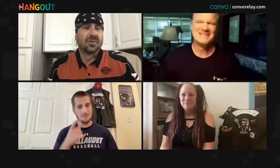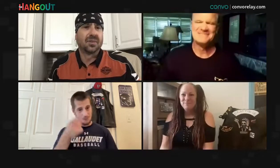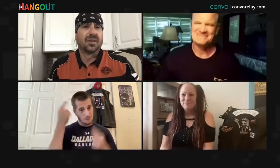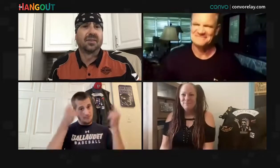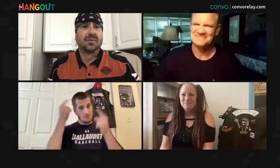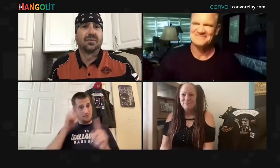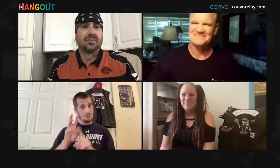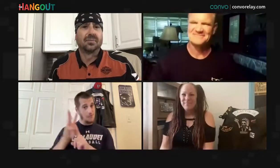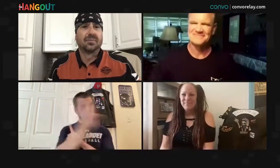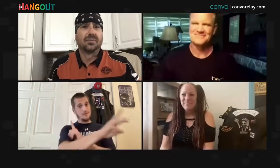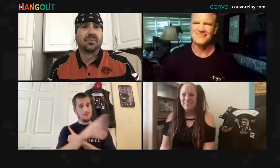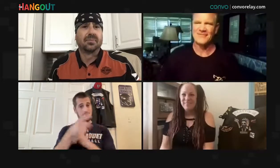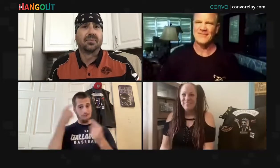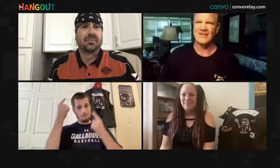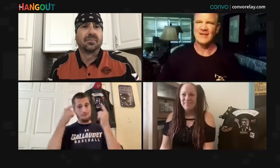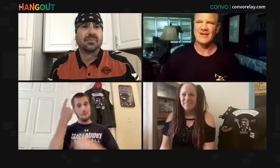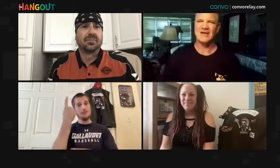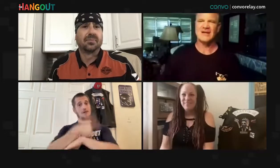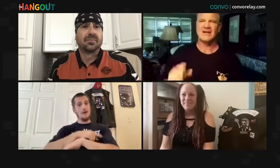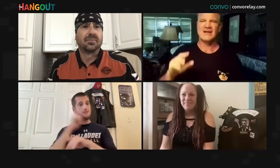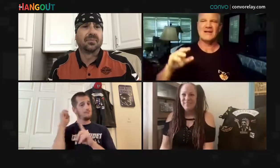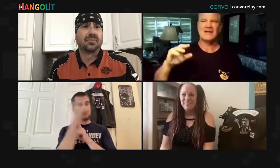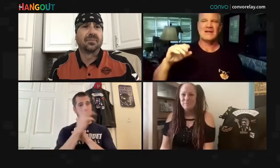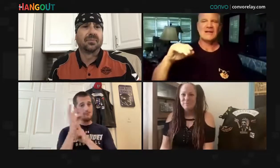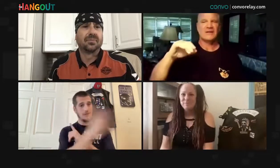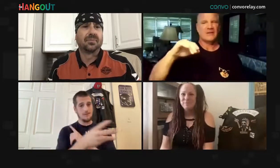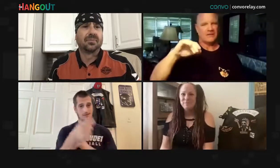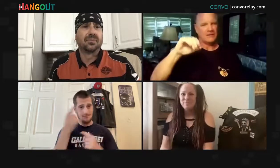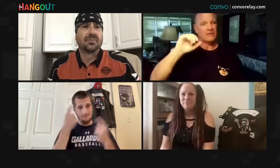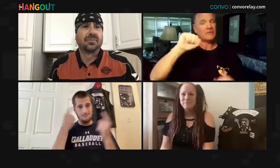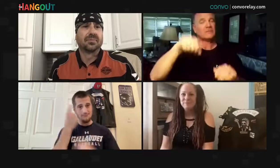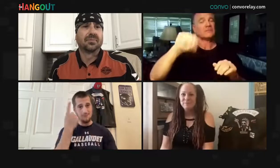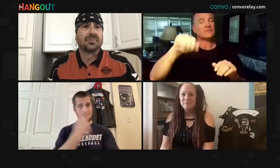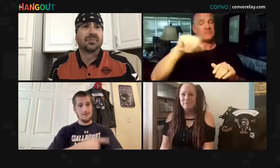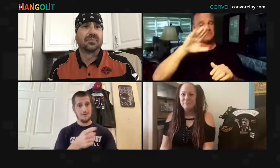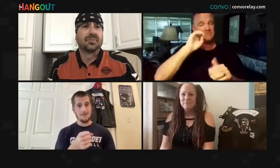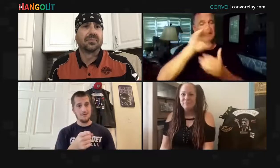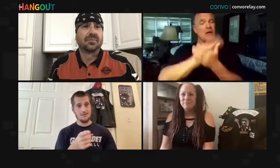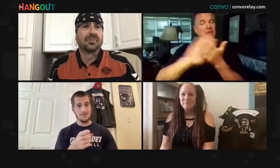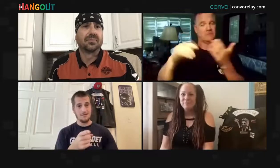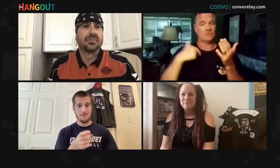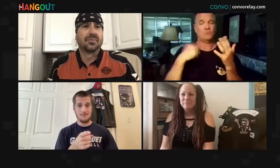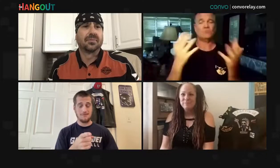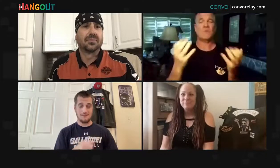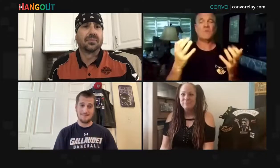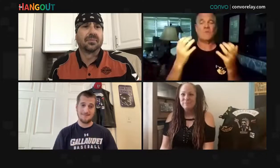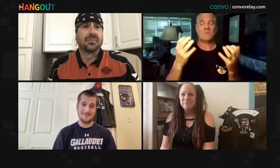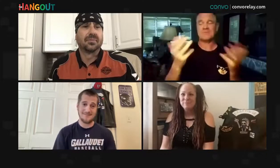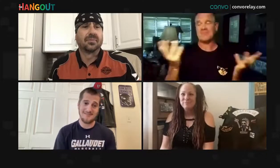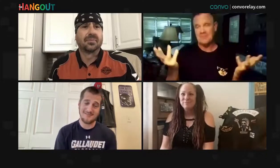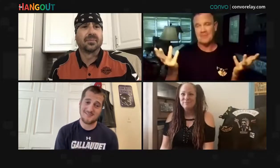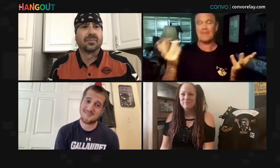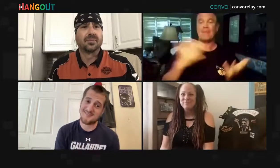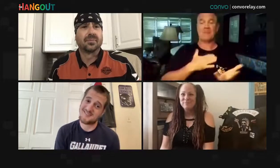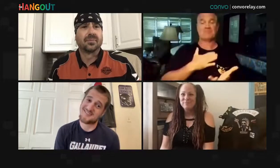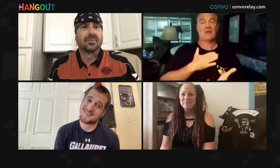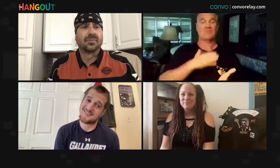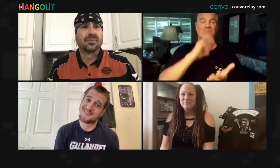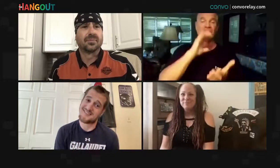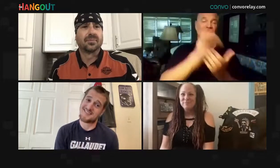and then came back. JD here. Will you ever consider taking a trip to the West Coast? Oh yeah, yeah, that'd be